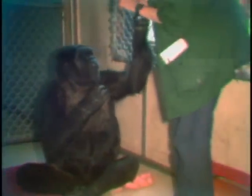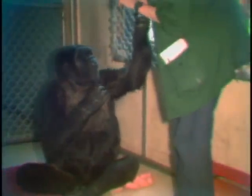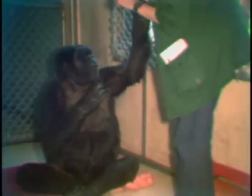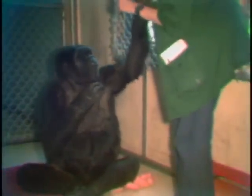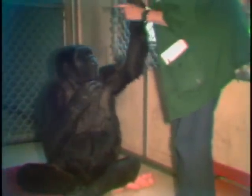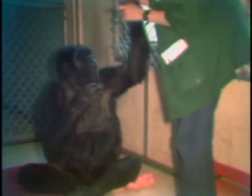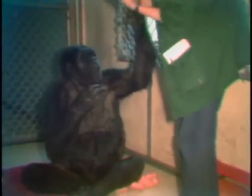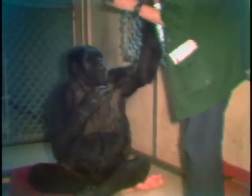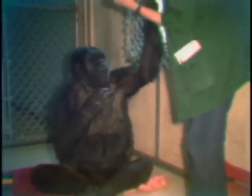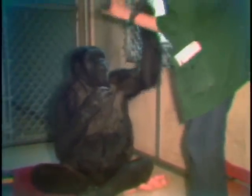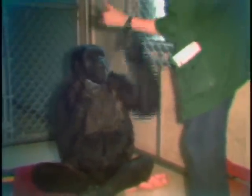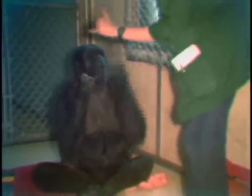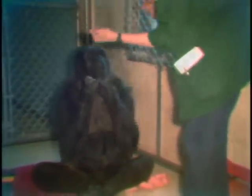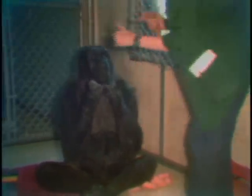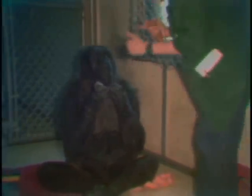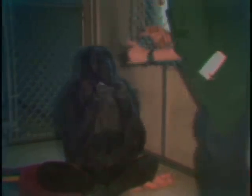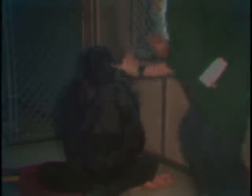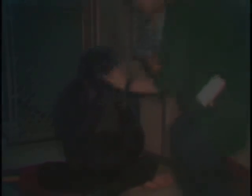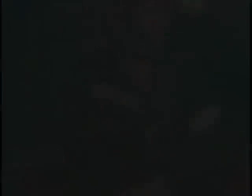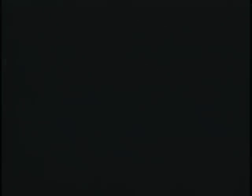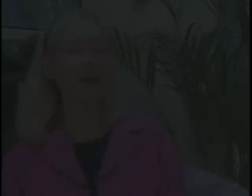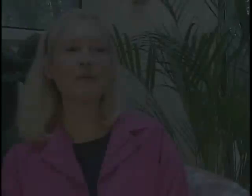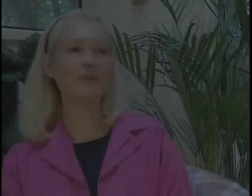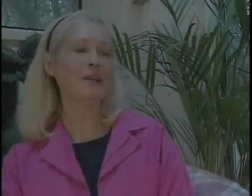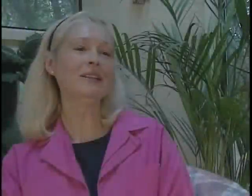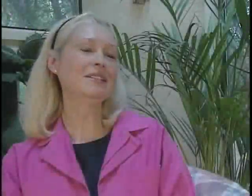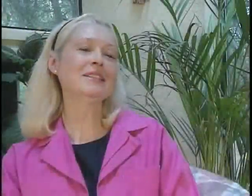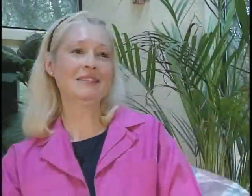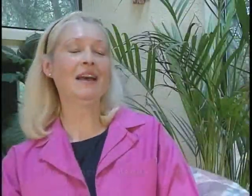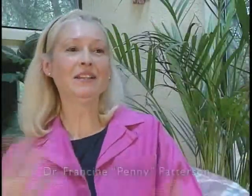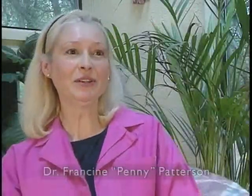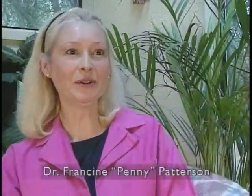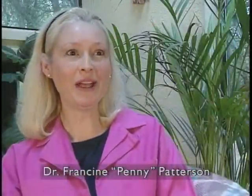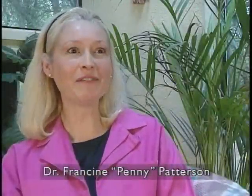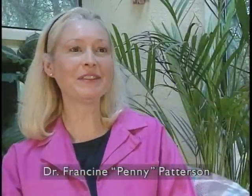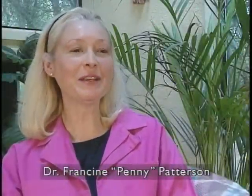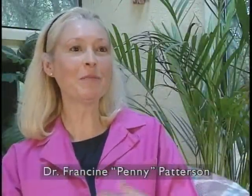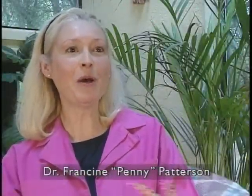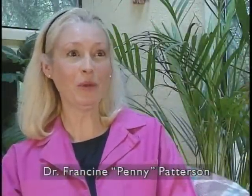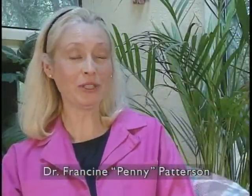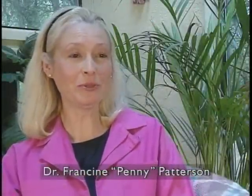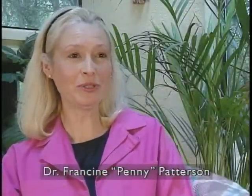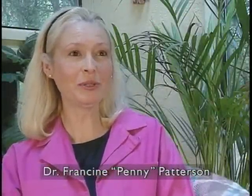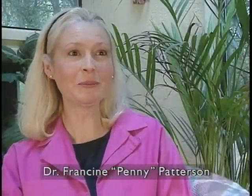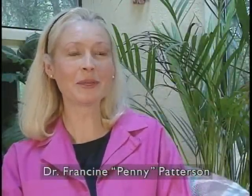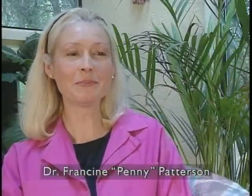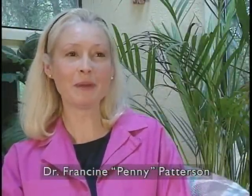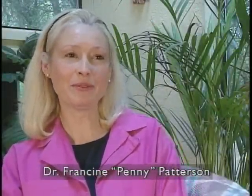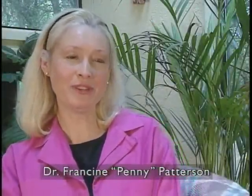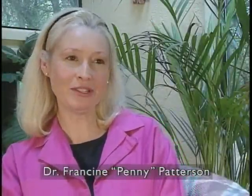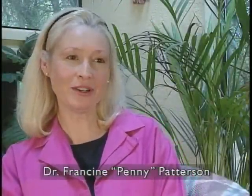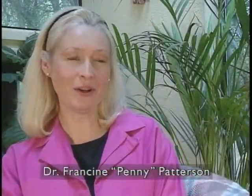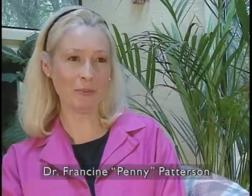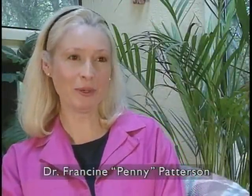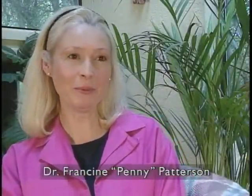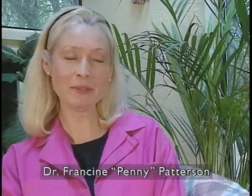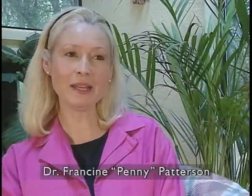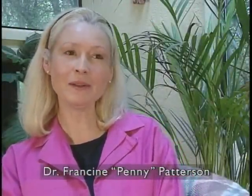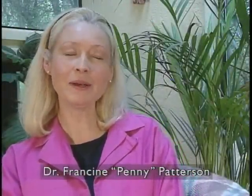of everyone involved. I was ready to just sign to her everything about what she was doing. My professor, Carl Prebrum, said, no, I